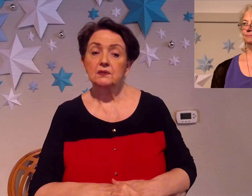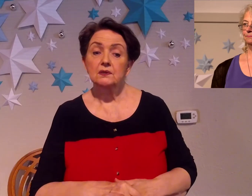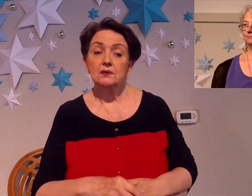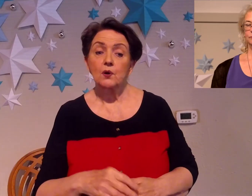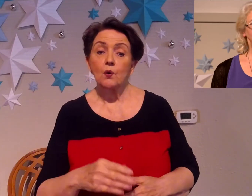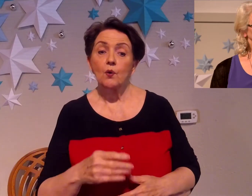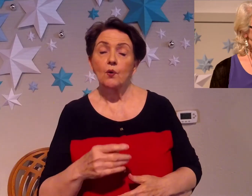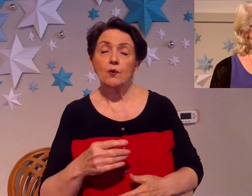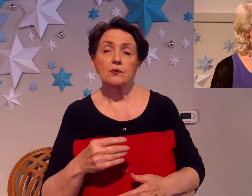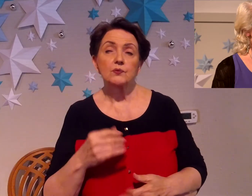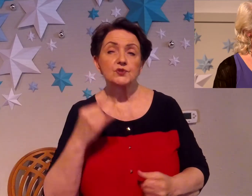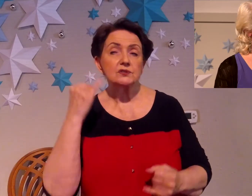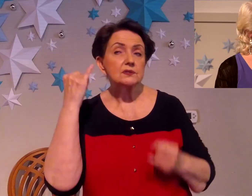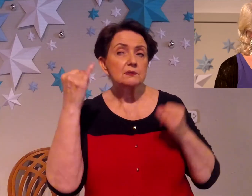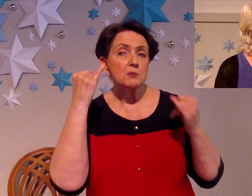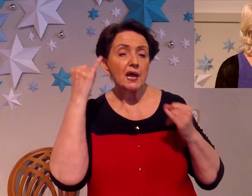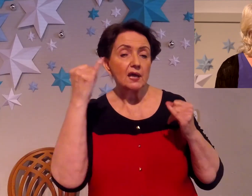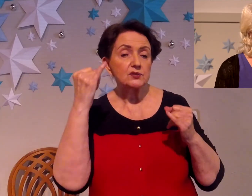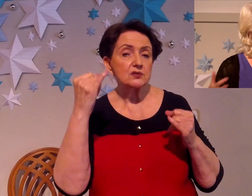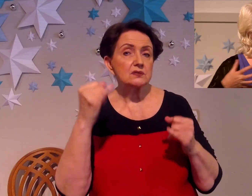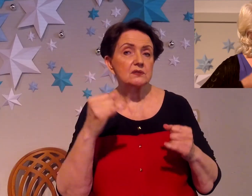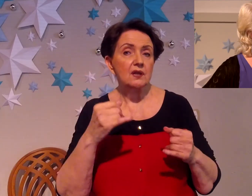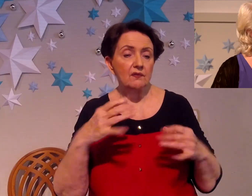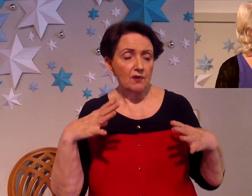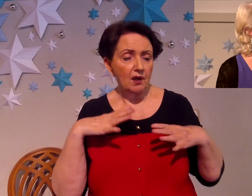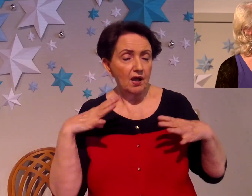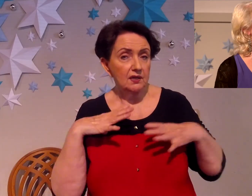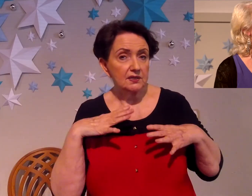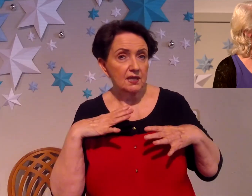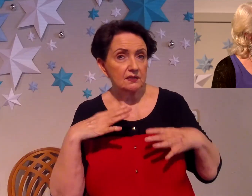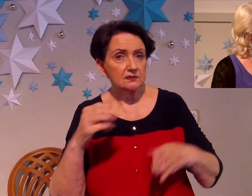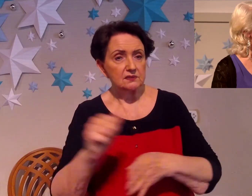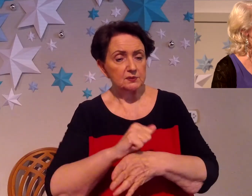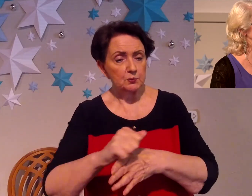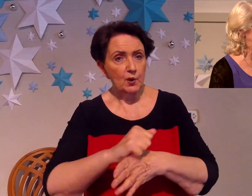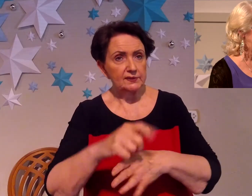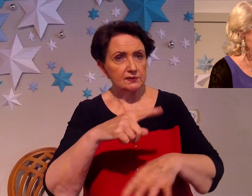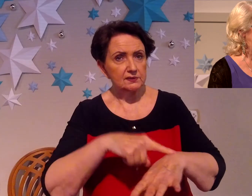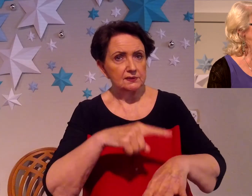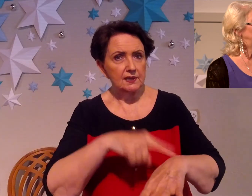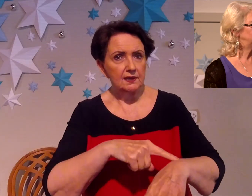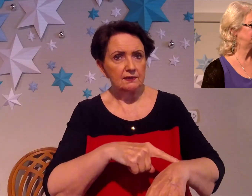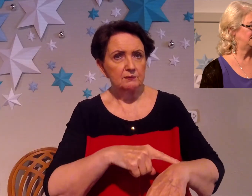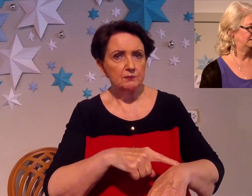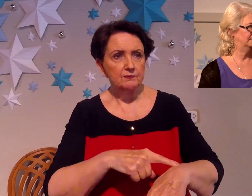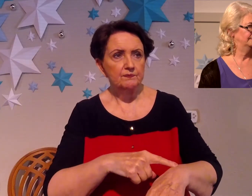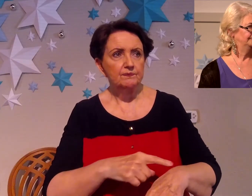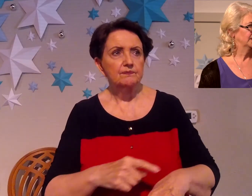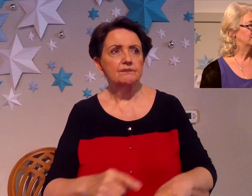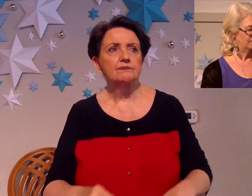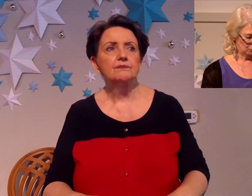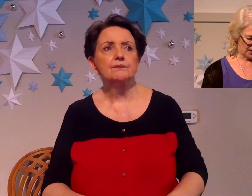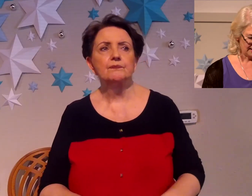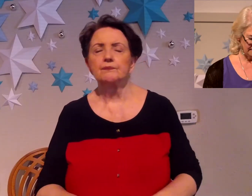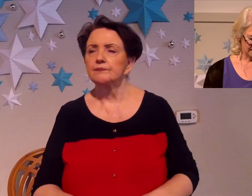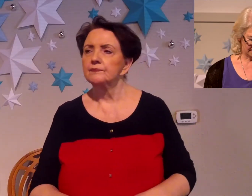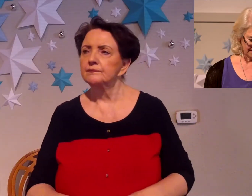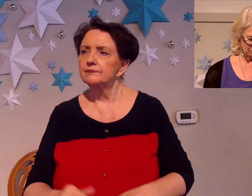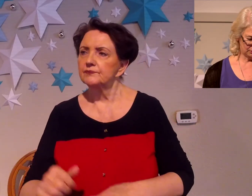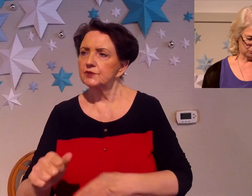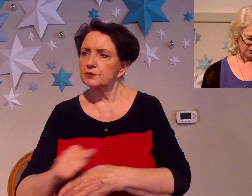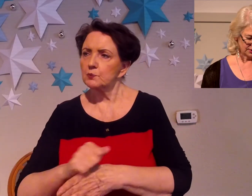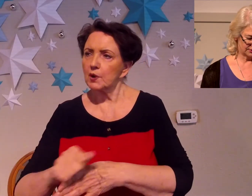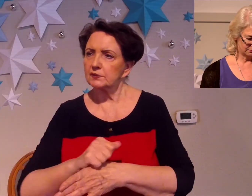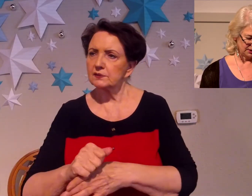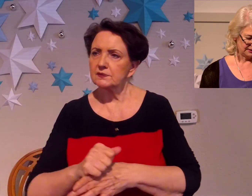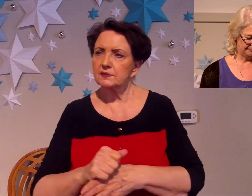time? What if we imagined that the holidays was actually the time we're practicing being the way that